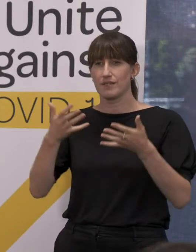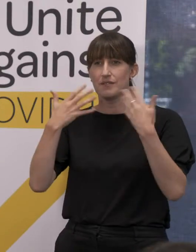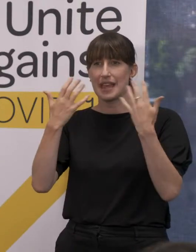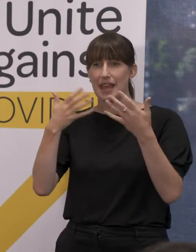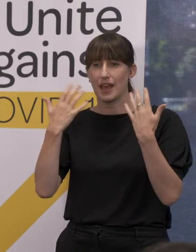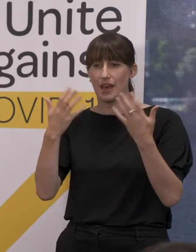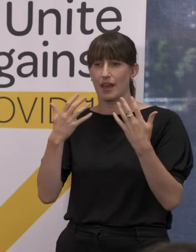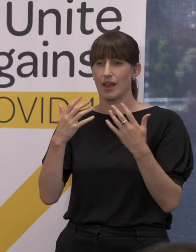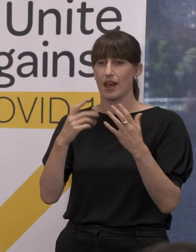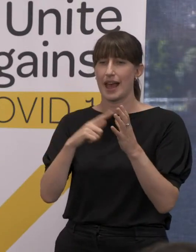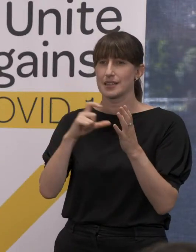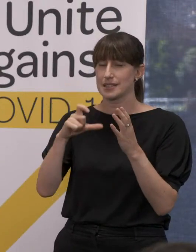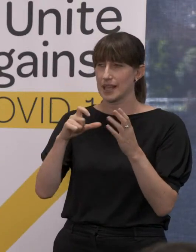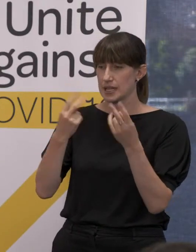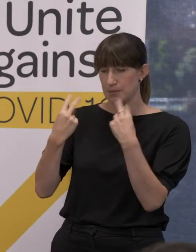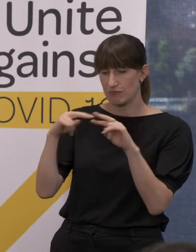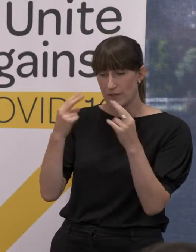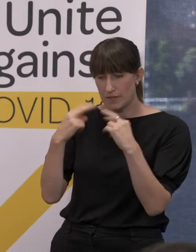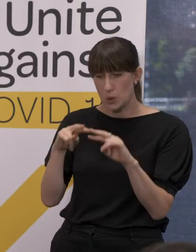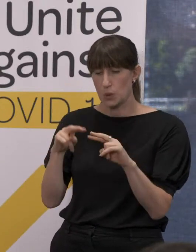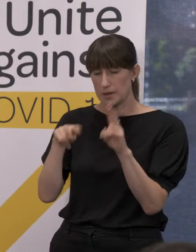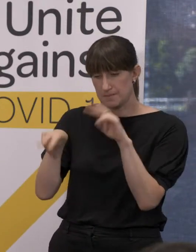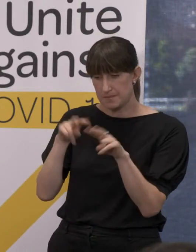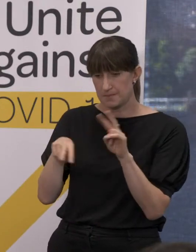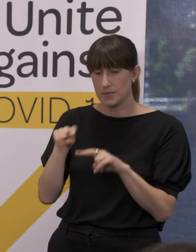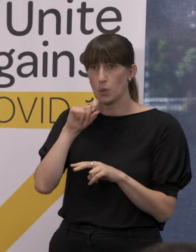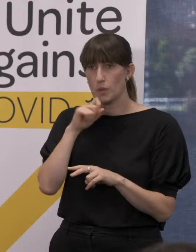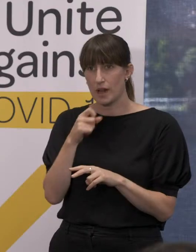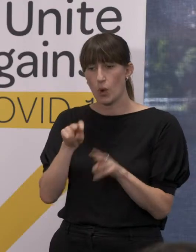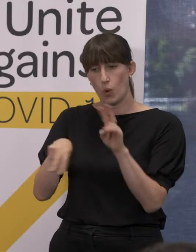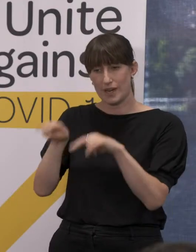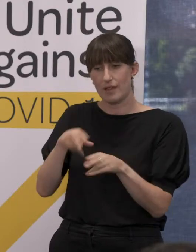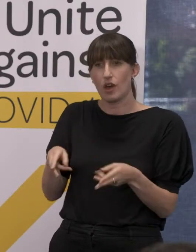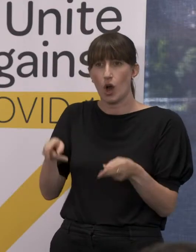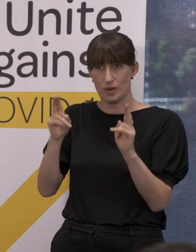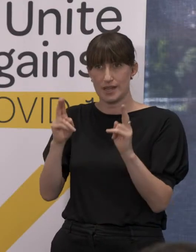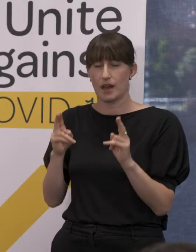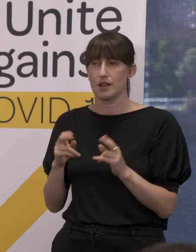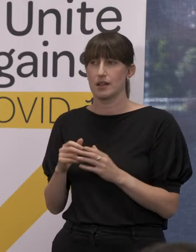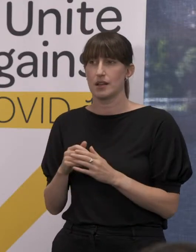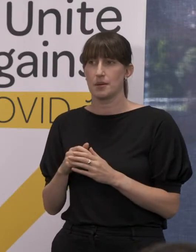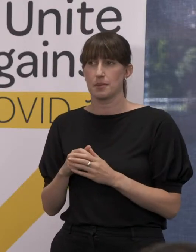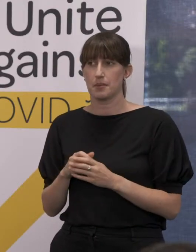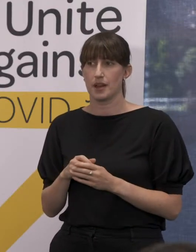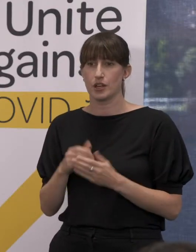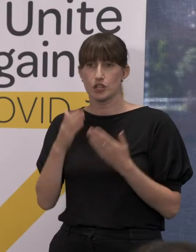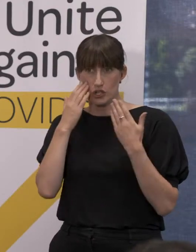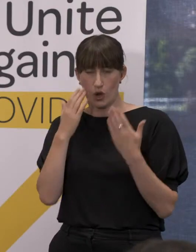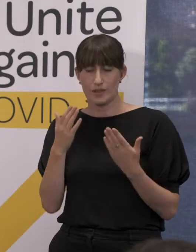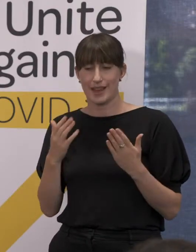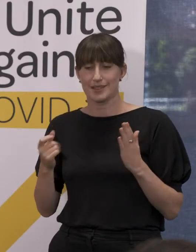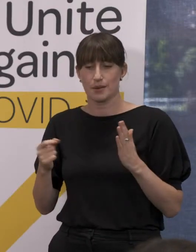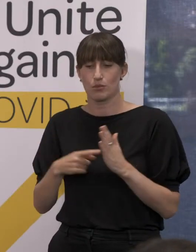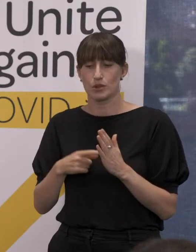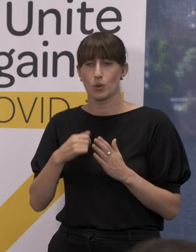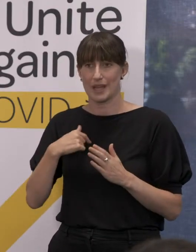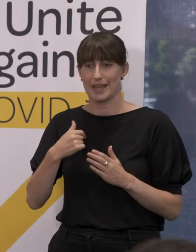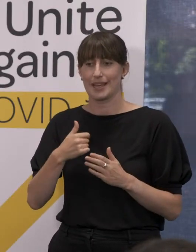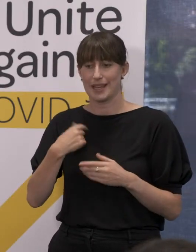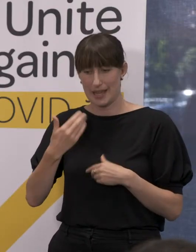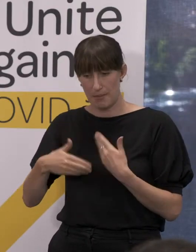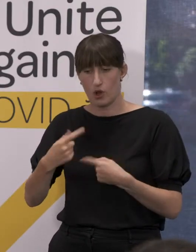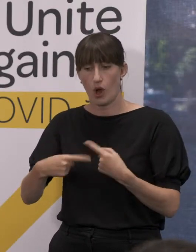things, additional things put in place. We'll do the spot audit. But again, it shows the importance of our ongoing surveillance testing